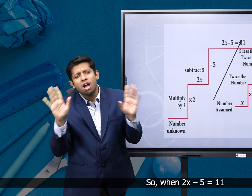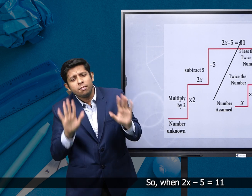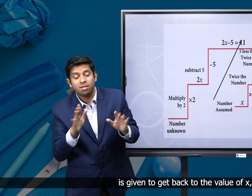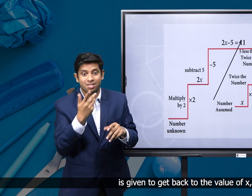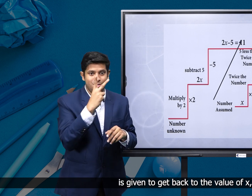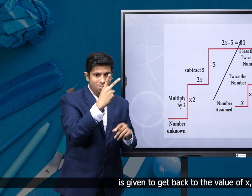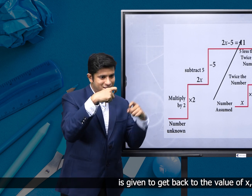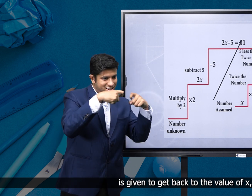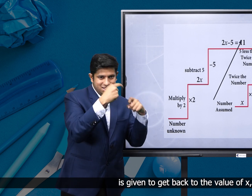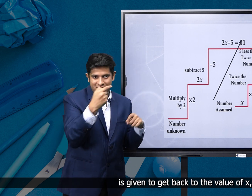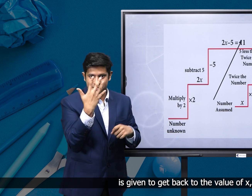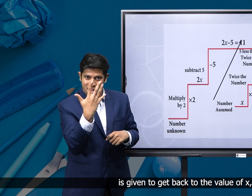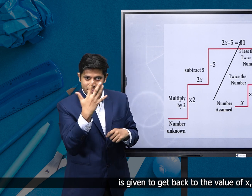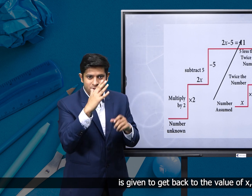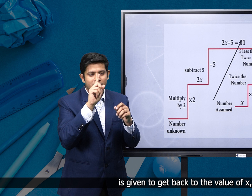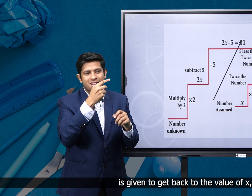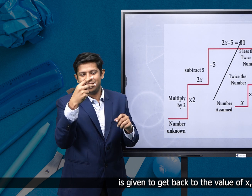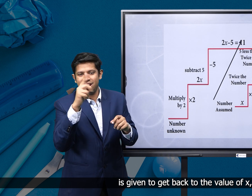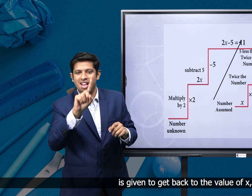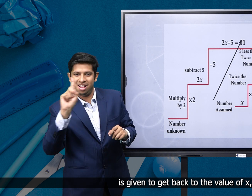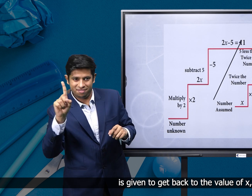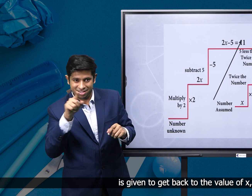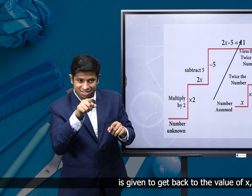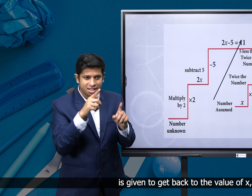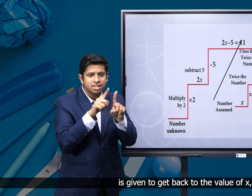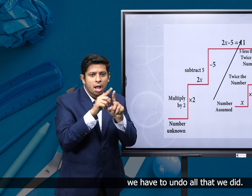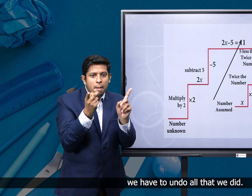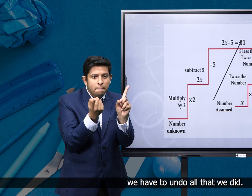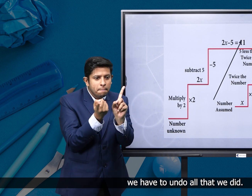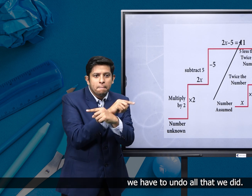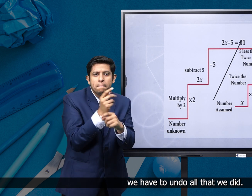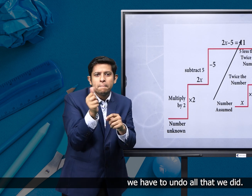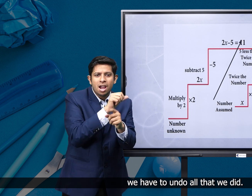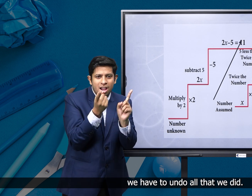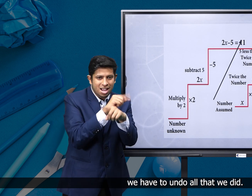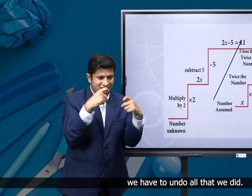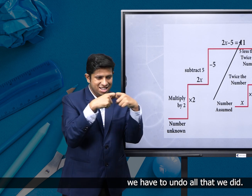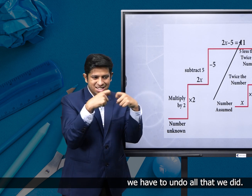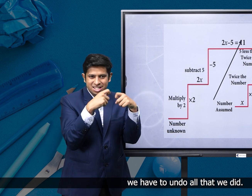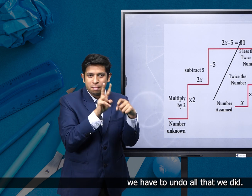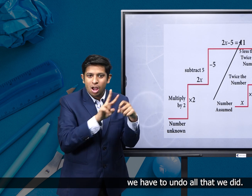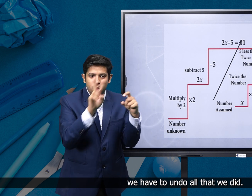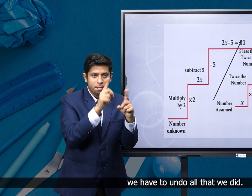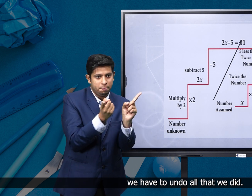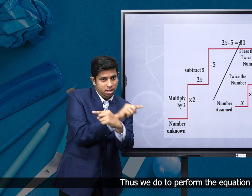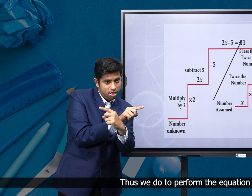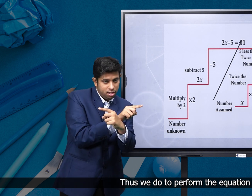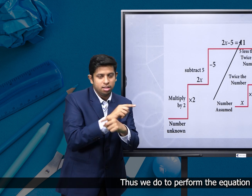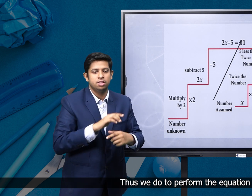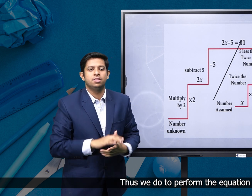11 is given, to get back to the value of x, we have to undo all that we did. Thus, we